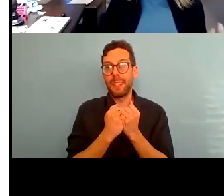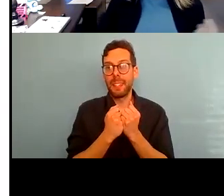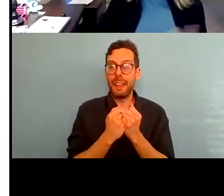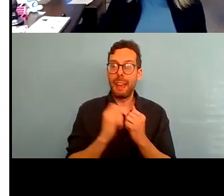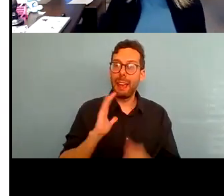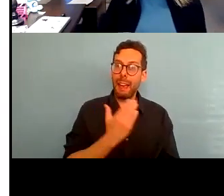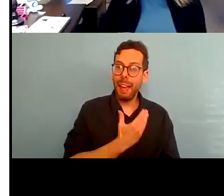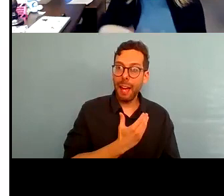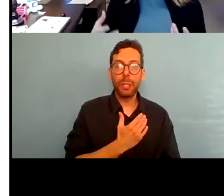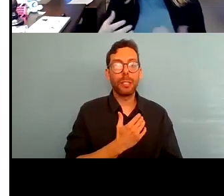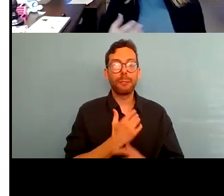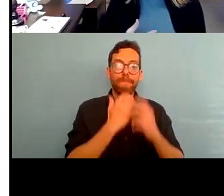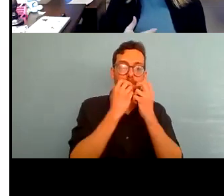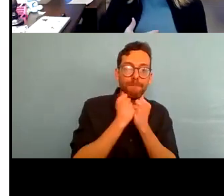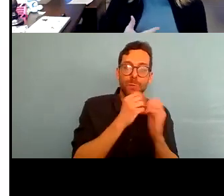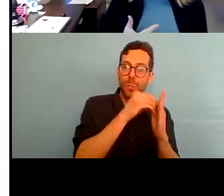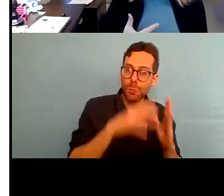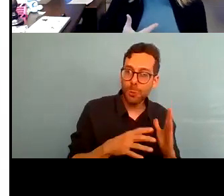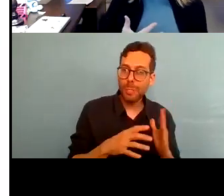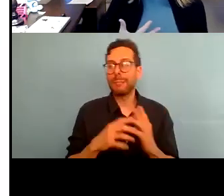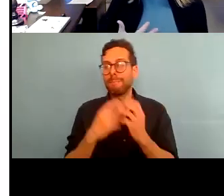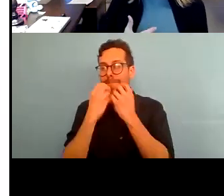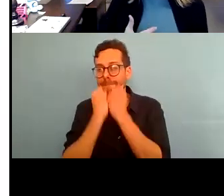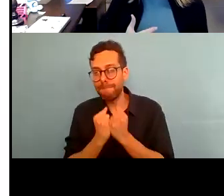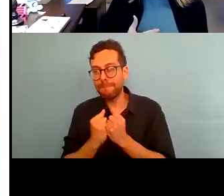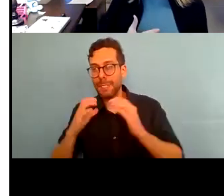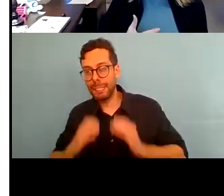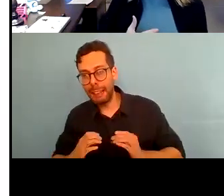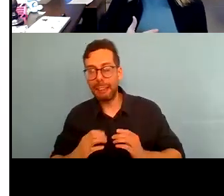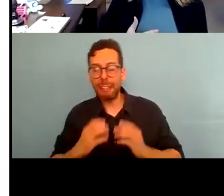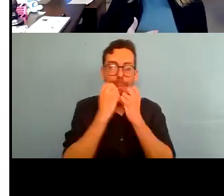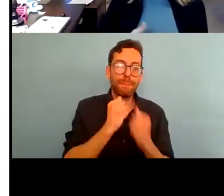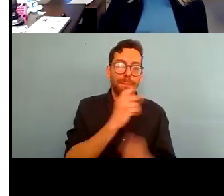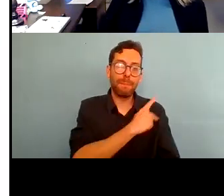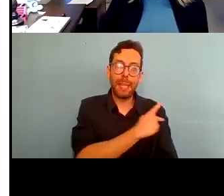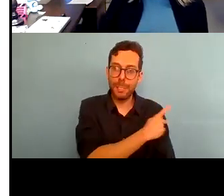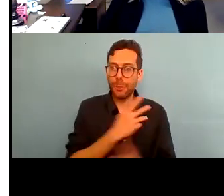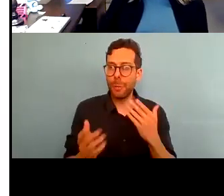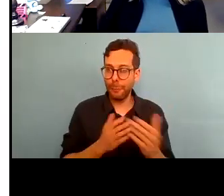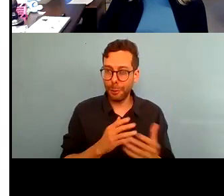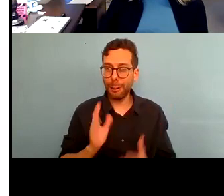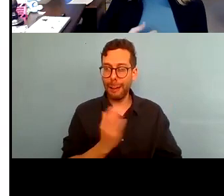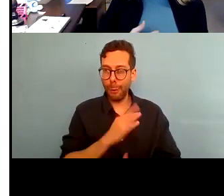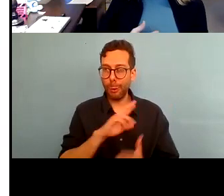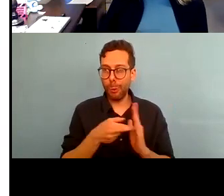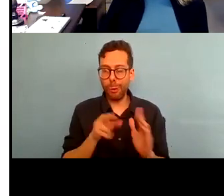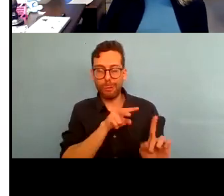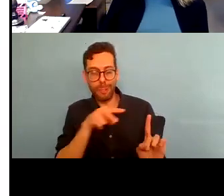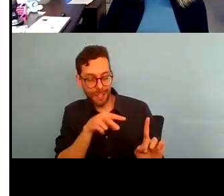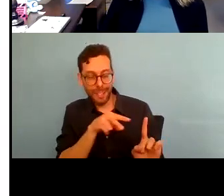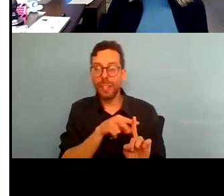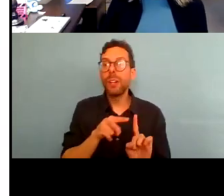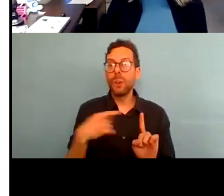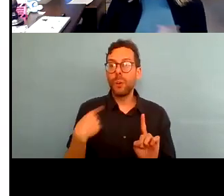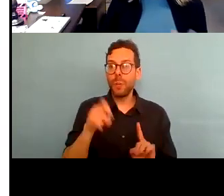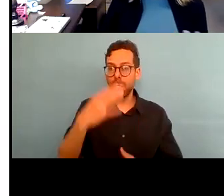one client, our loved one patient, whatever context we're, again, looking at this through, what kind of associations are impacting